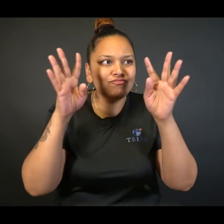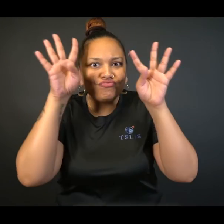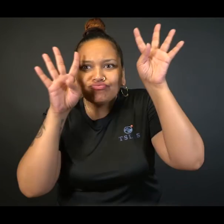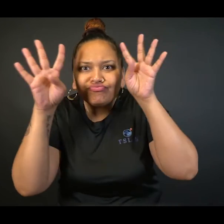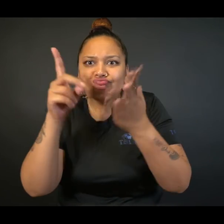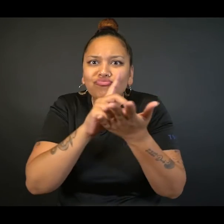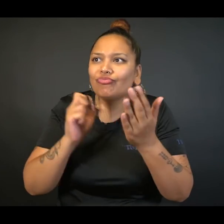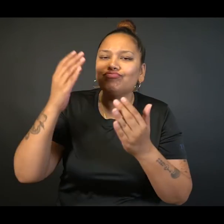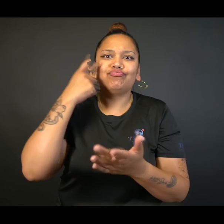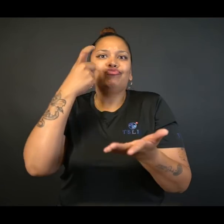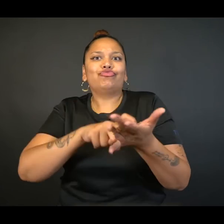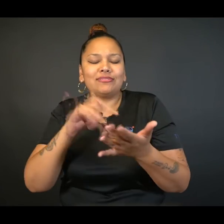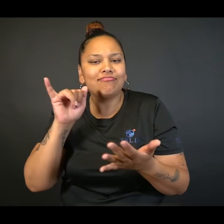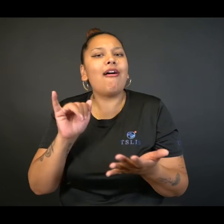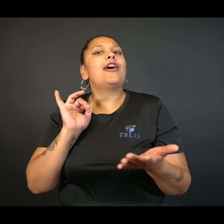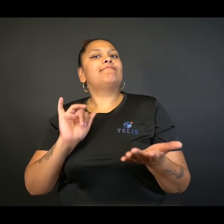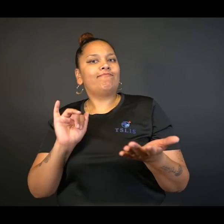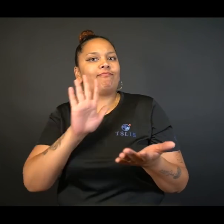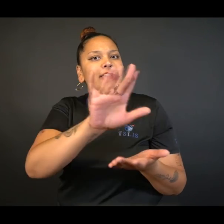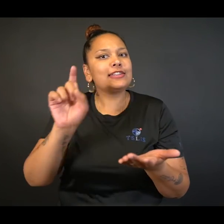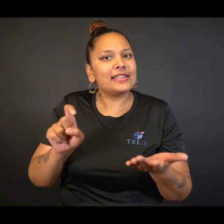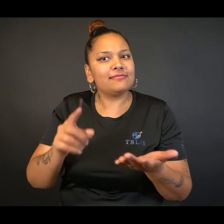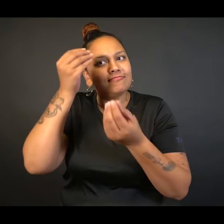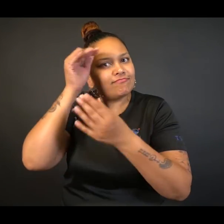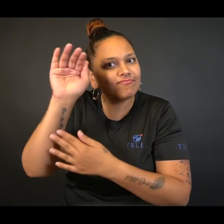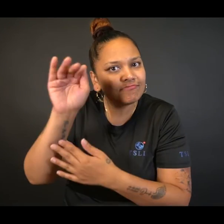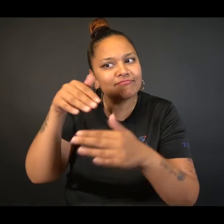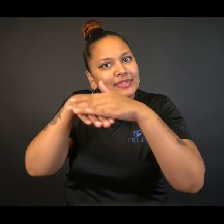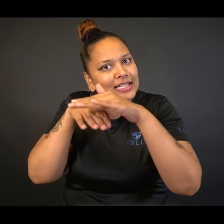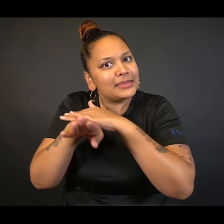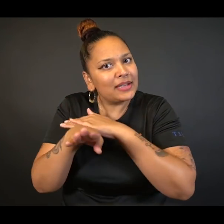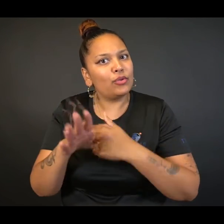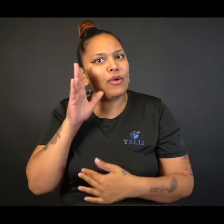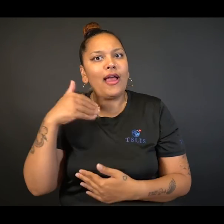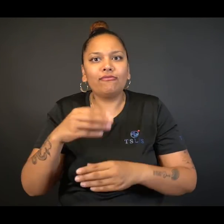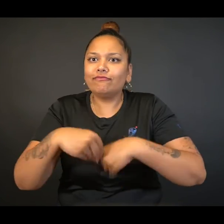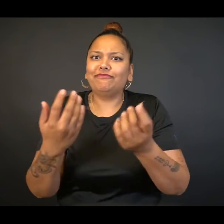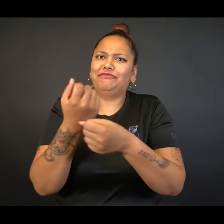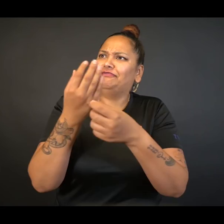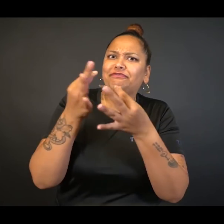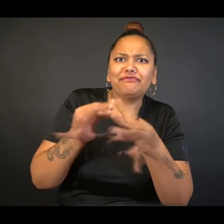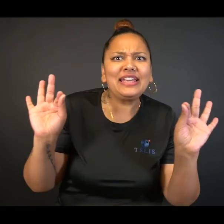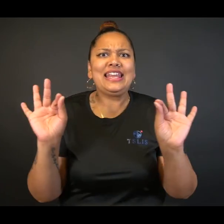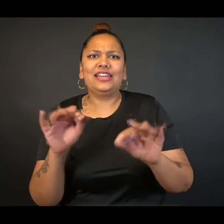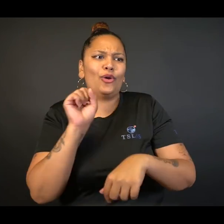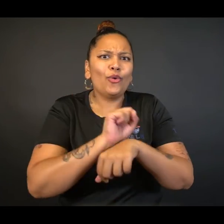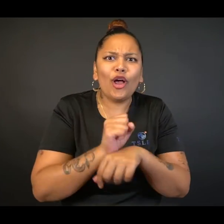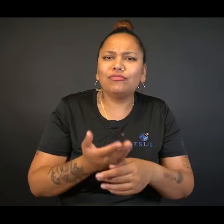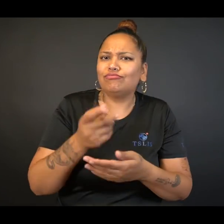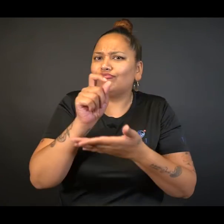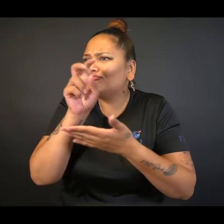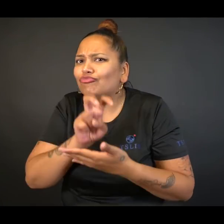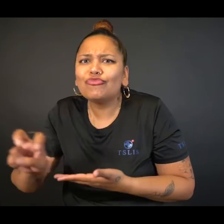It's that variety, the diverse ways in which people access print materials, that we need content creators to